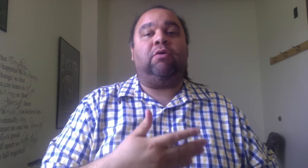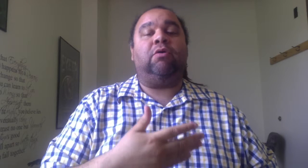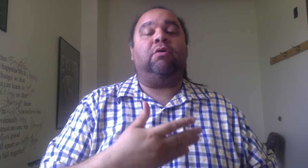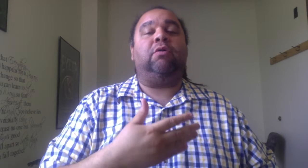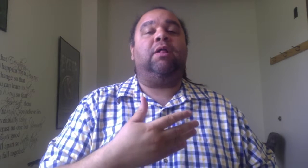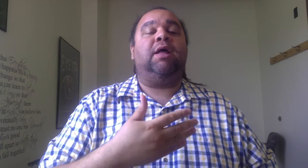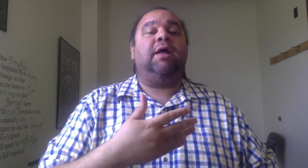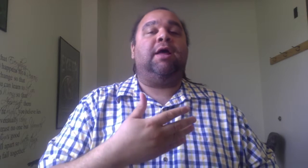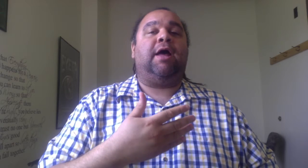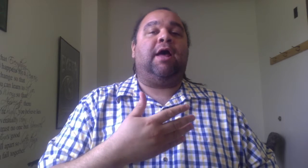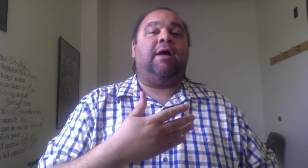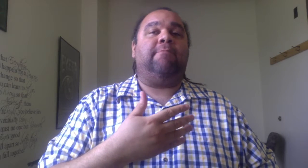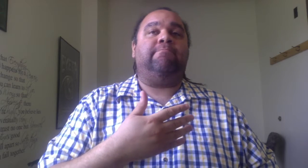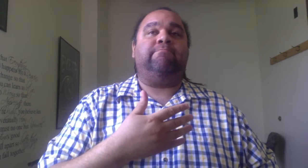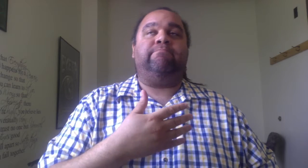motorcycle, um,